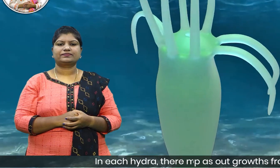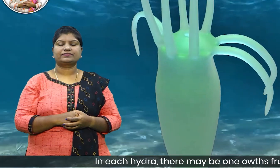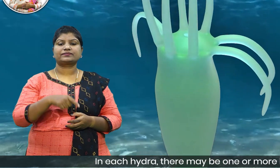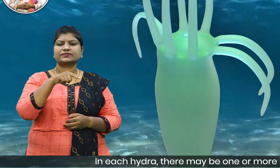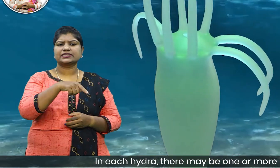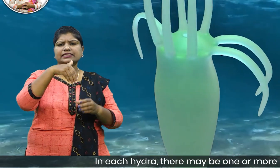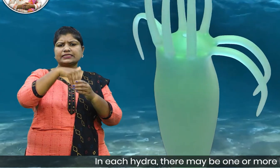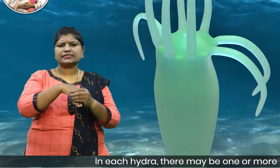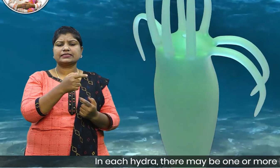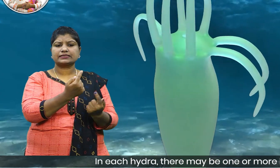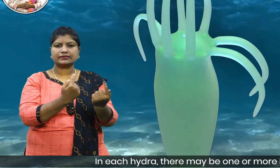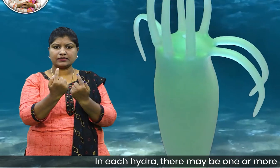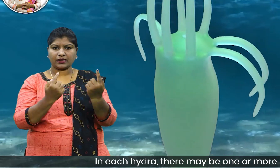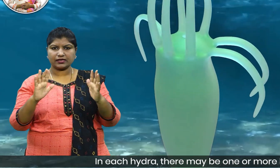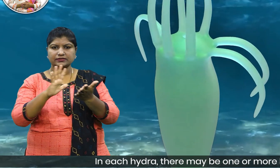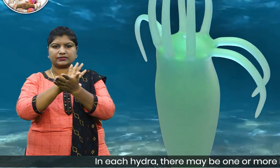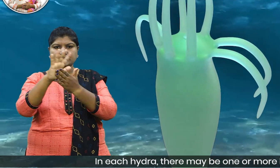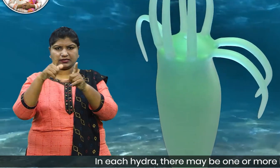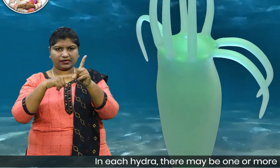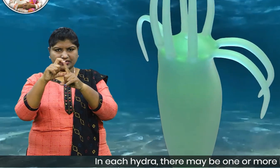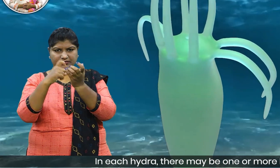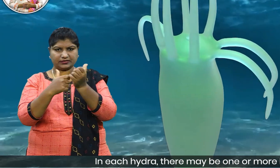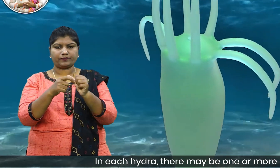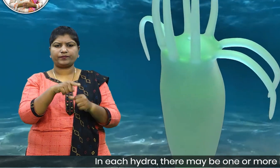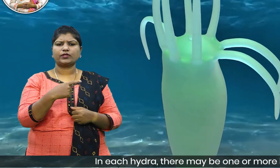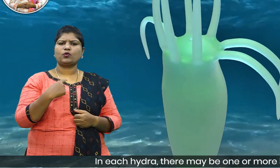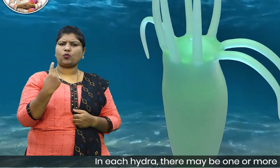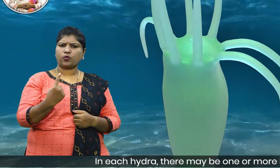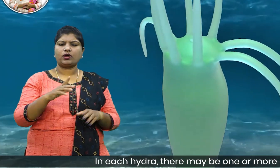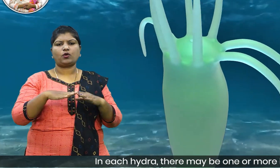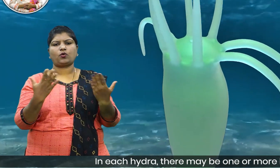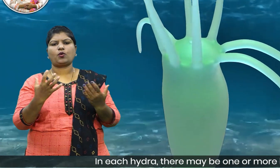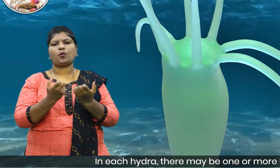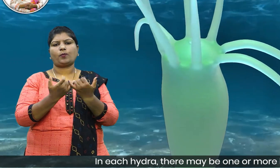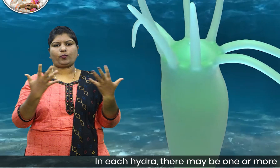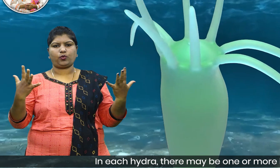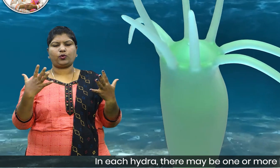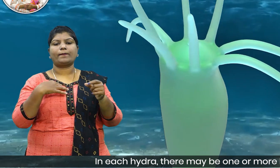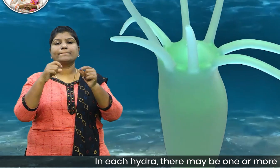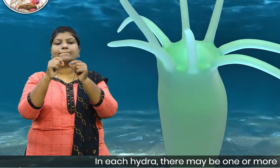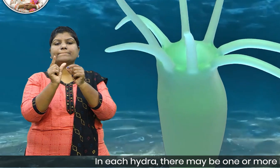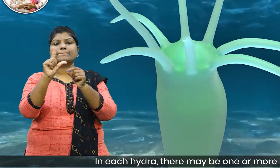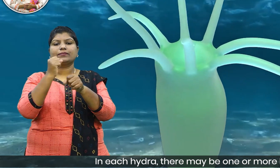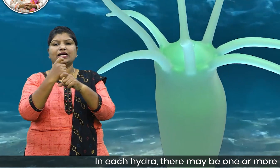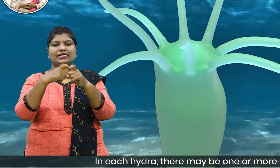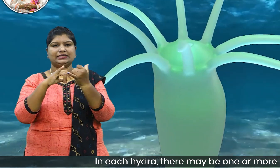In each hydra, there may be one or more bulges.